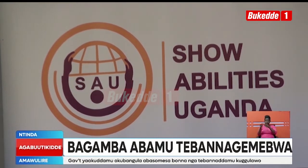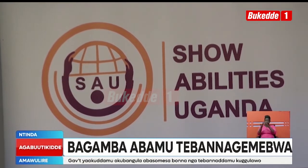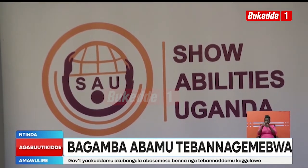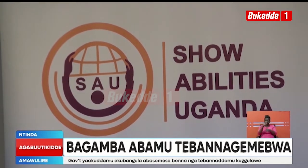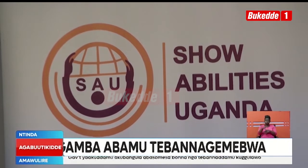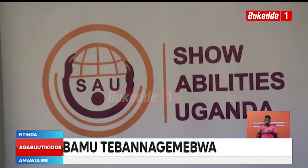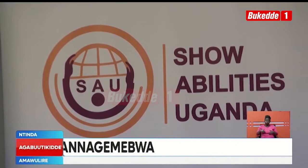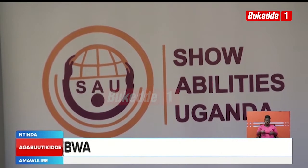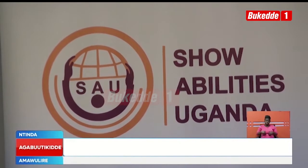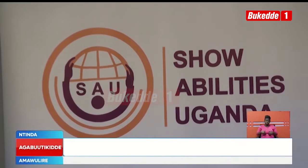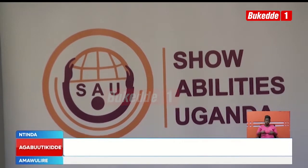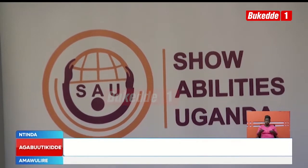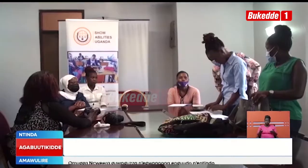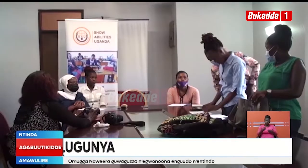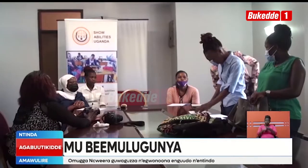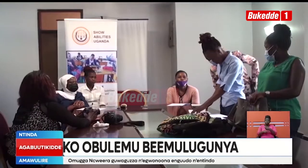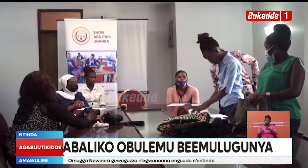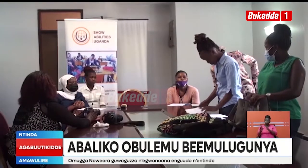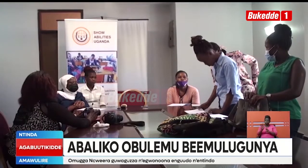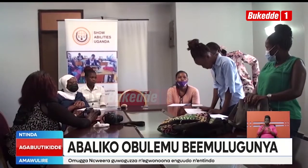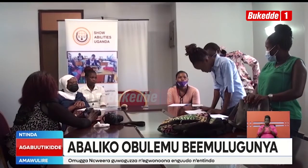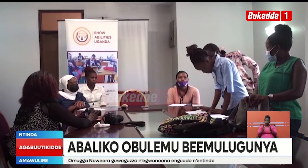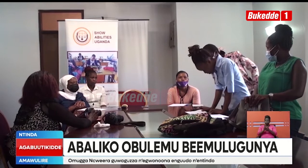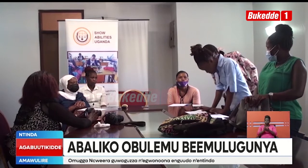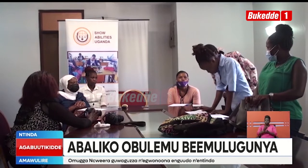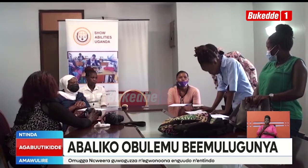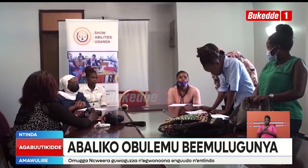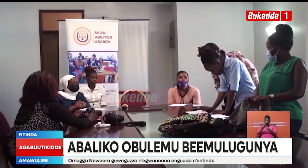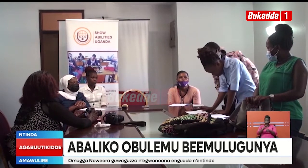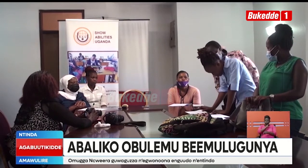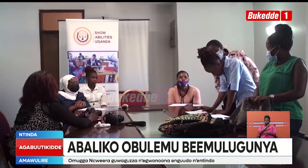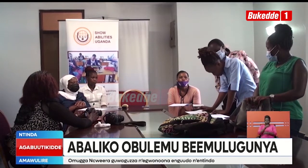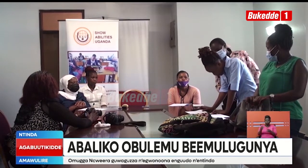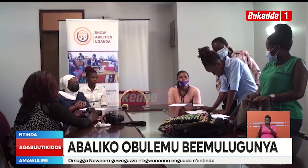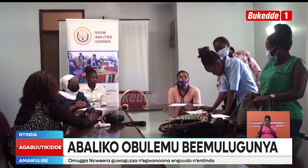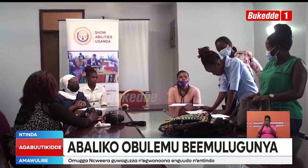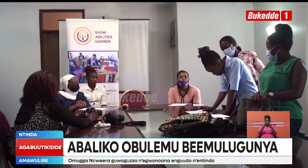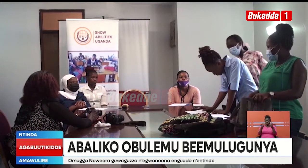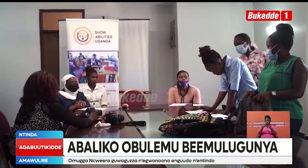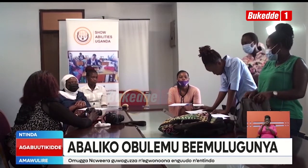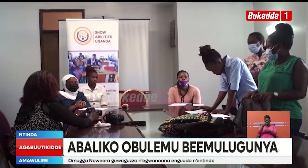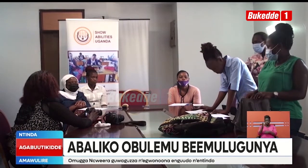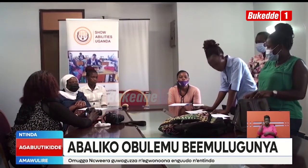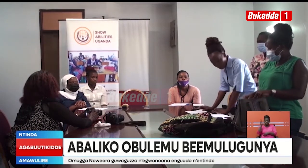use. I just want to know that the has known.